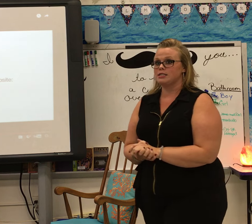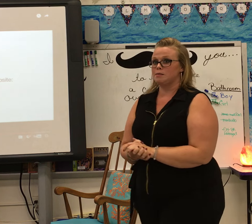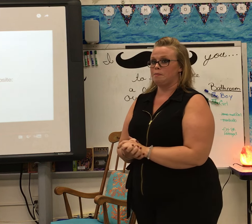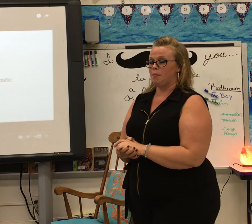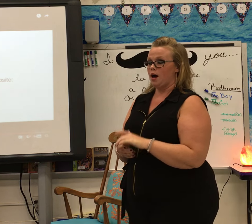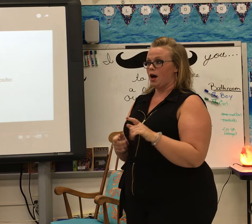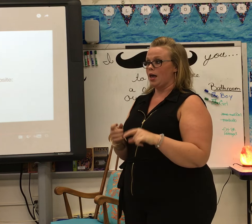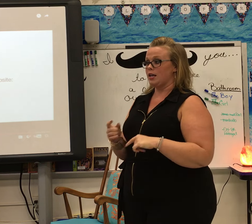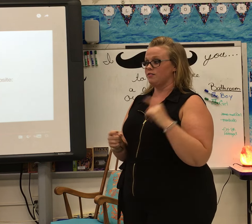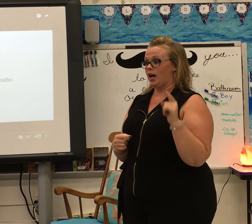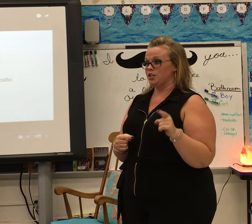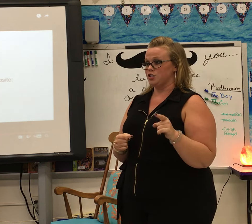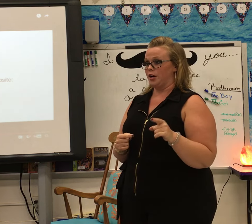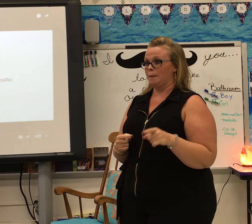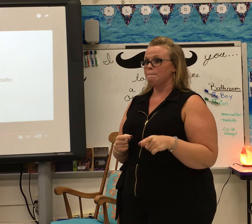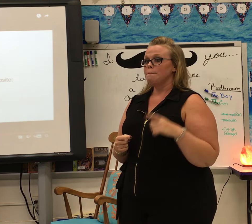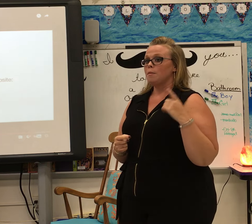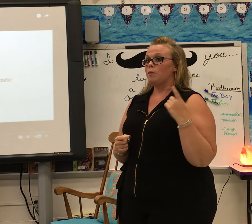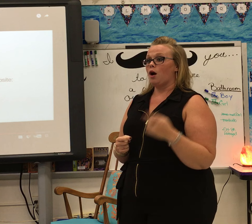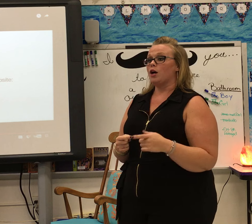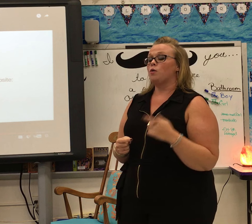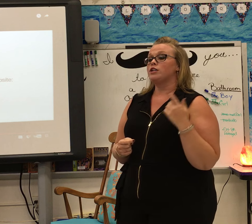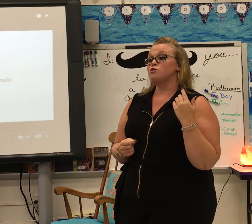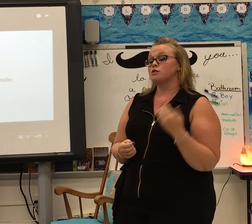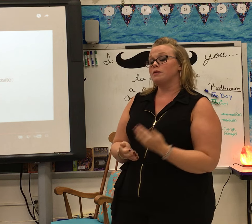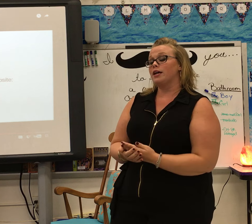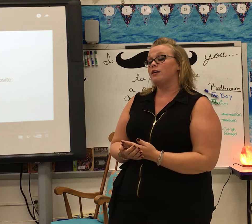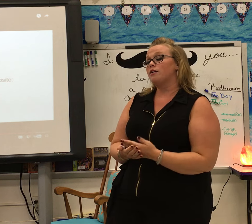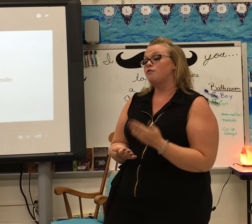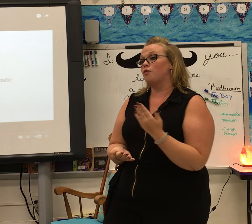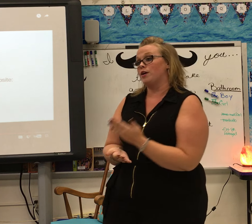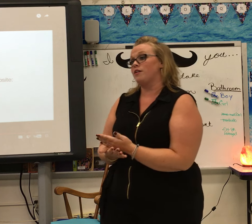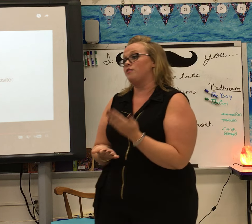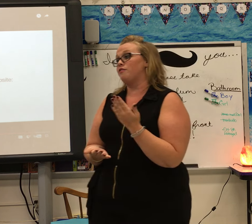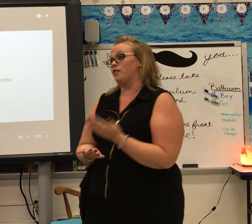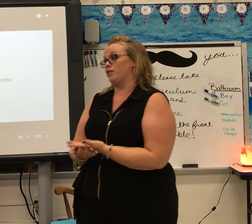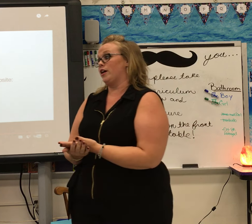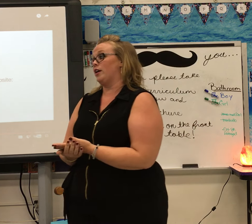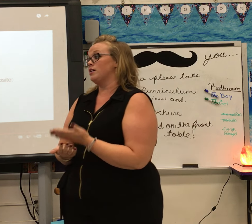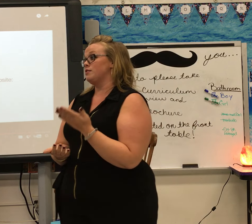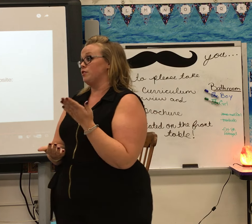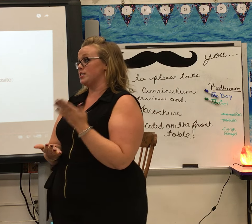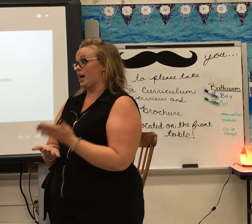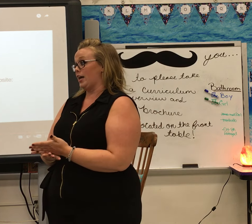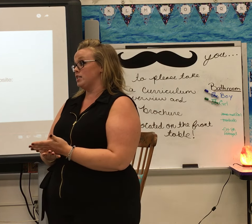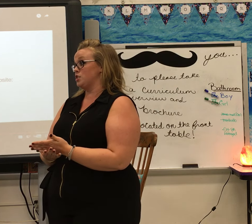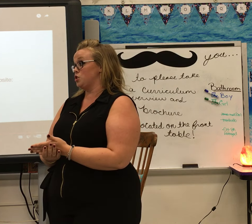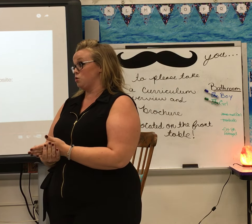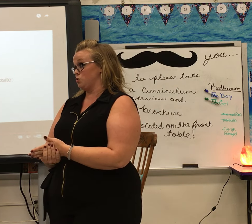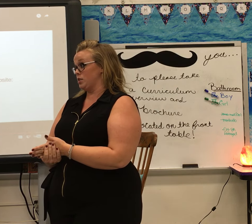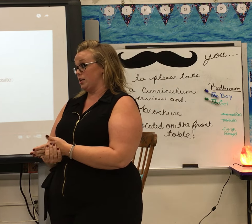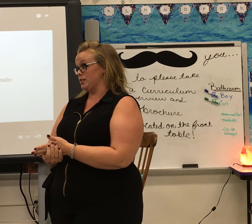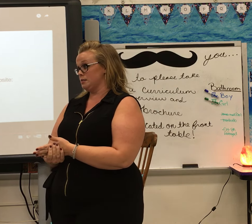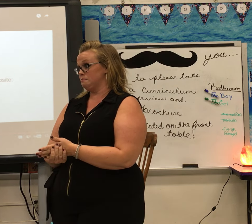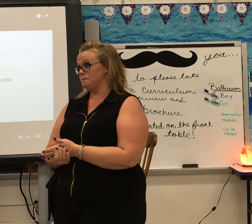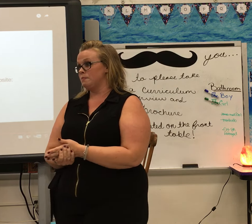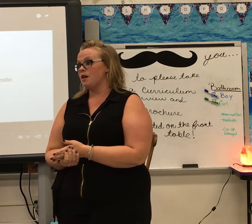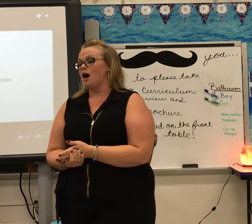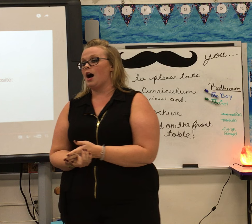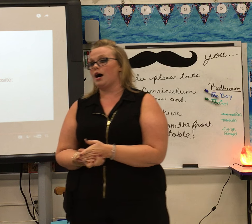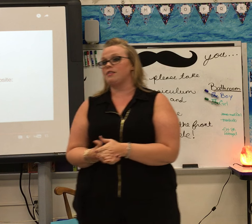We did this the end of last year. We are going to split fourth and fifth grade for science and social